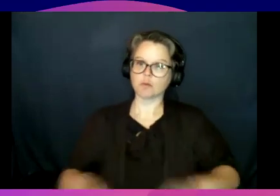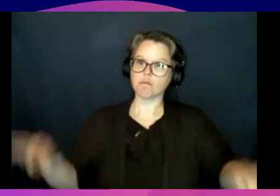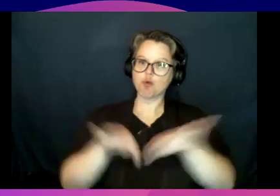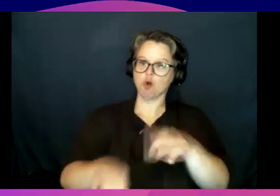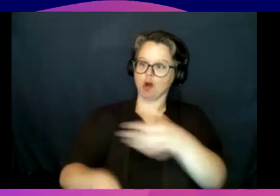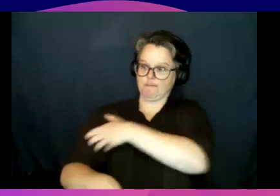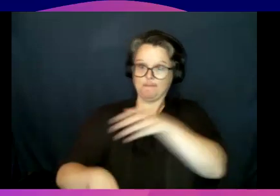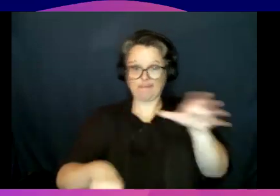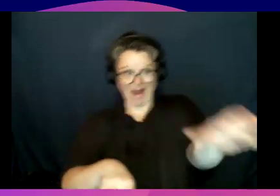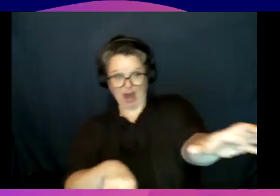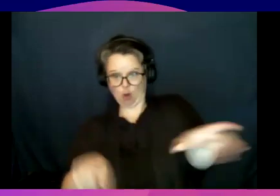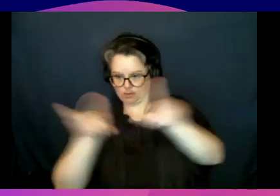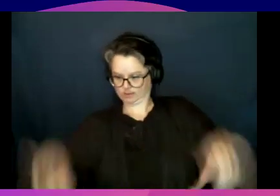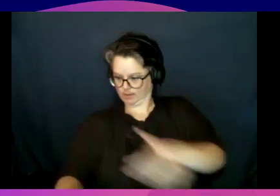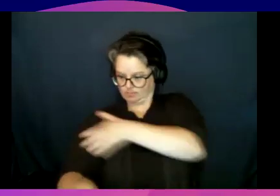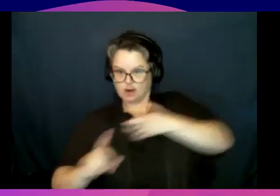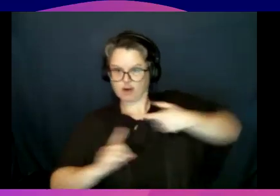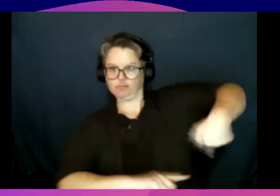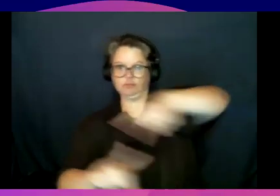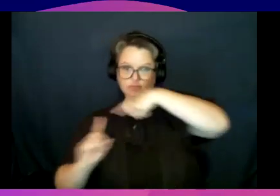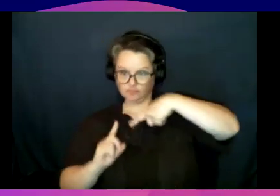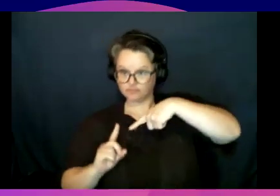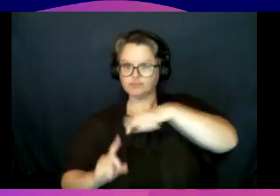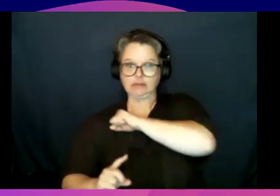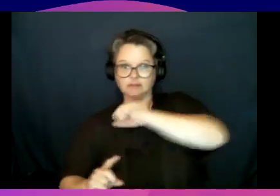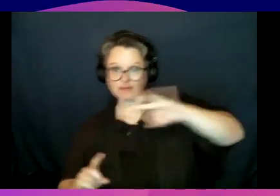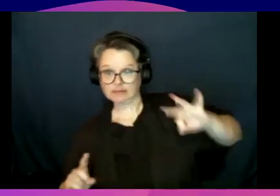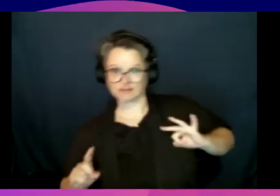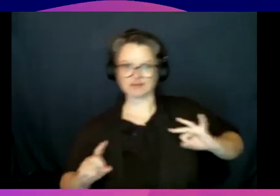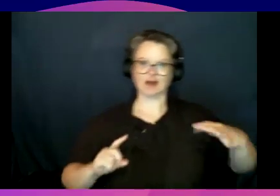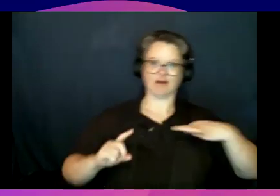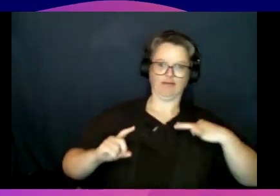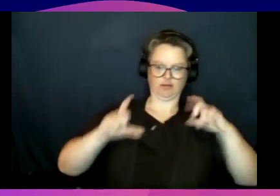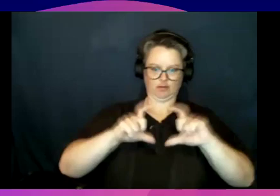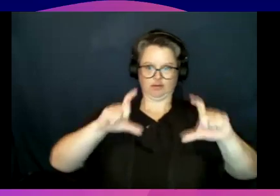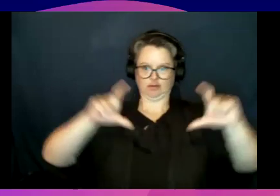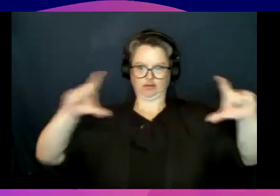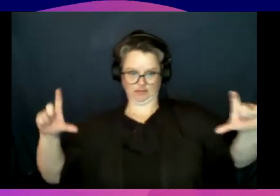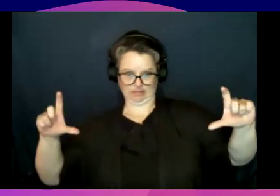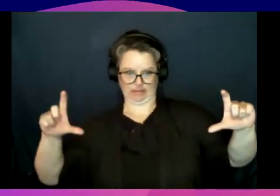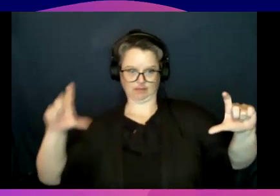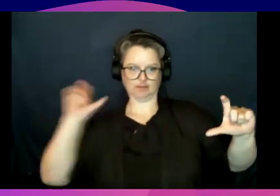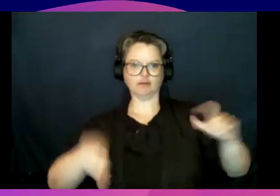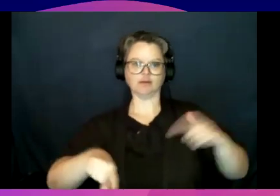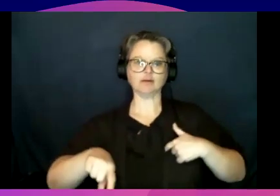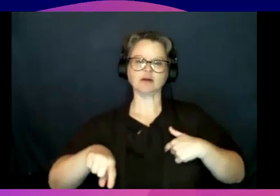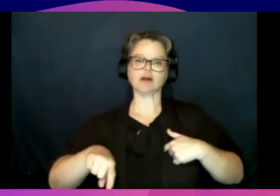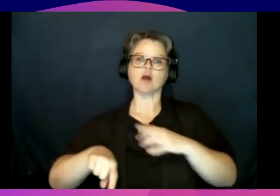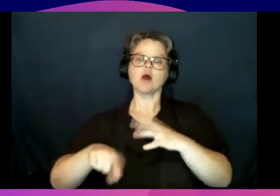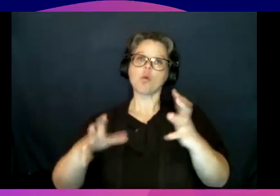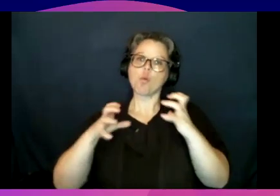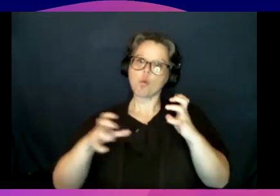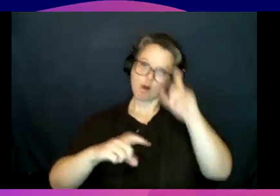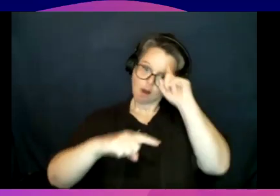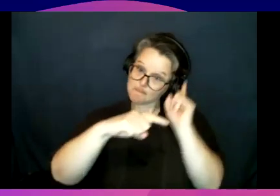hope, and hope felt aspirational, right? Like, I hope things get better. And so we decided to